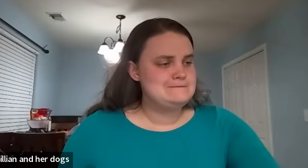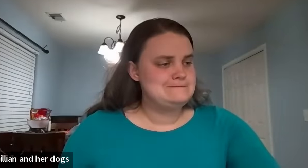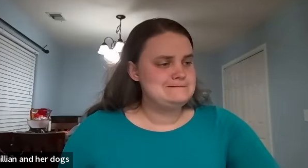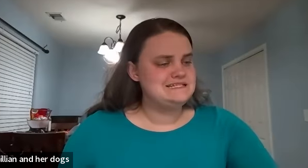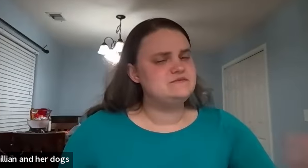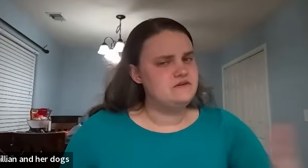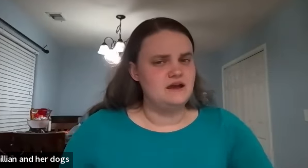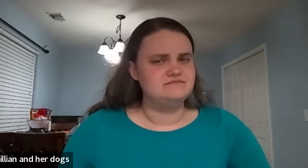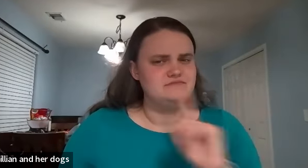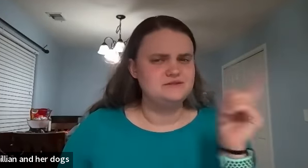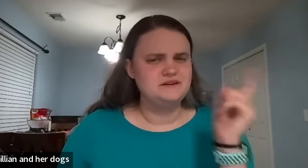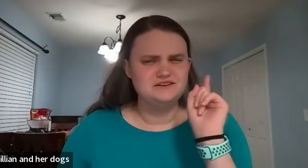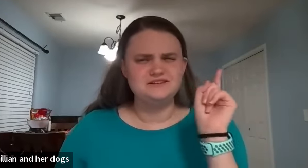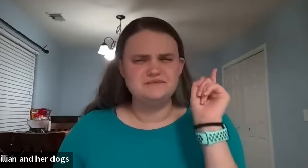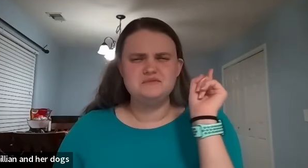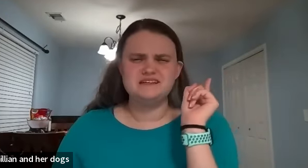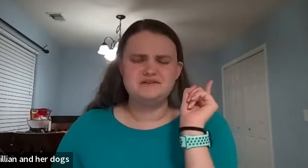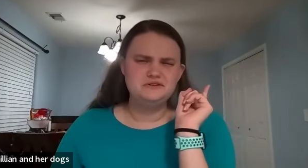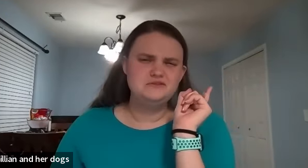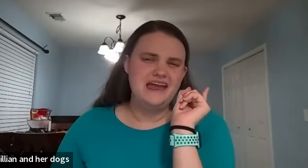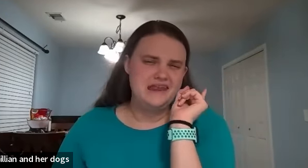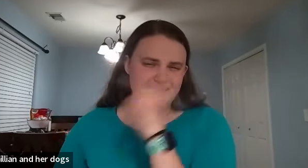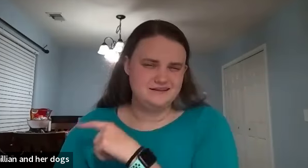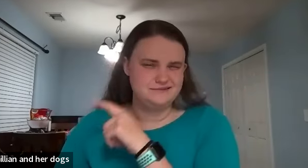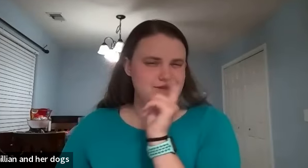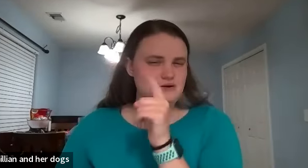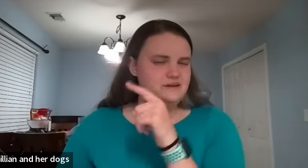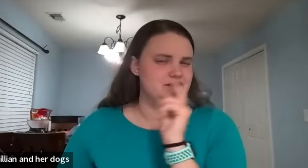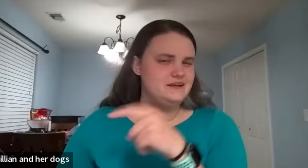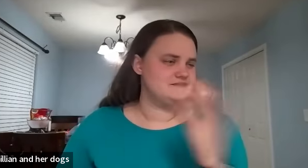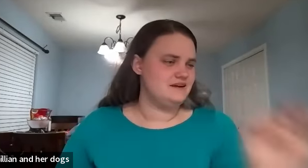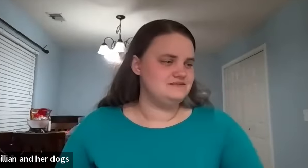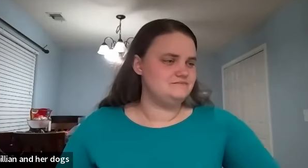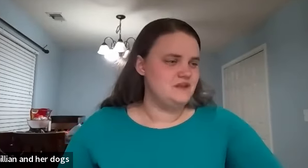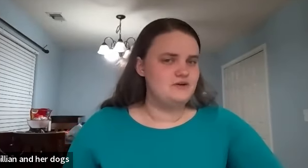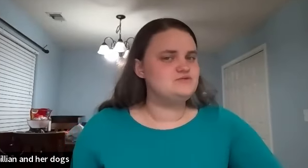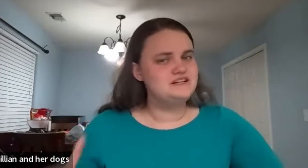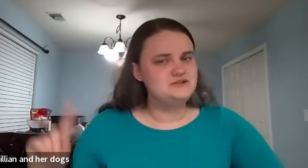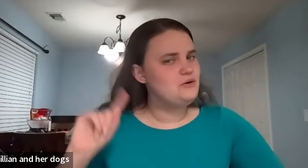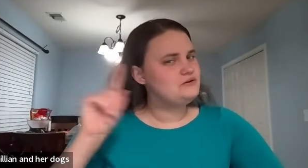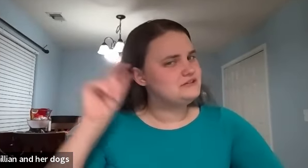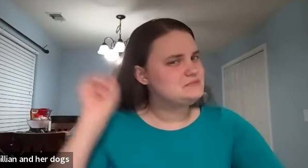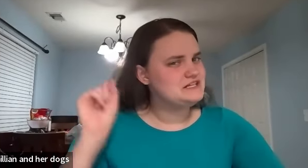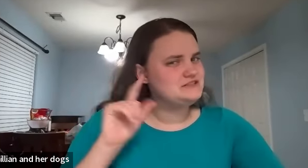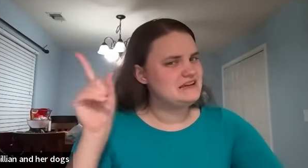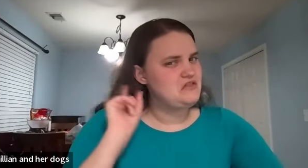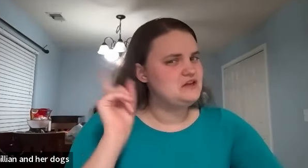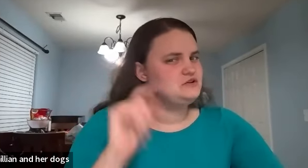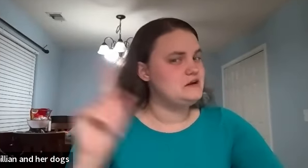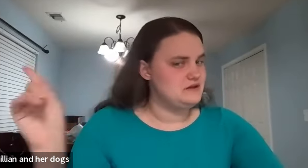now let's move on yeah i was about to start on something i was like we'll do that next week that'll be in the next class i was ready to do a whole little explanation i like i think i'll do better